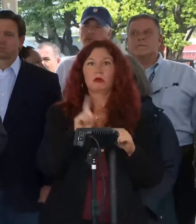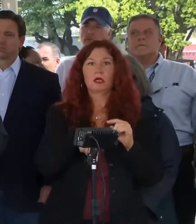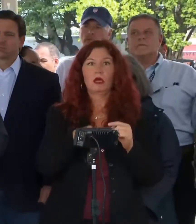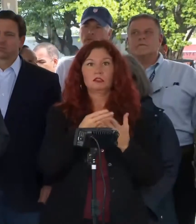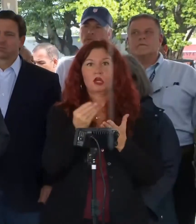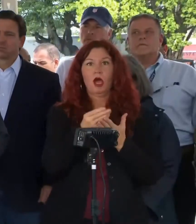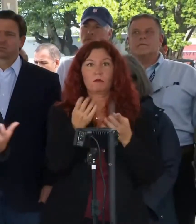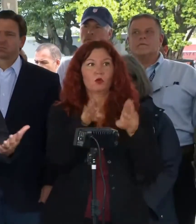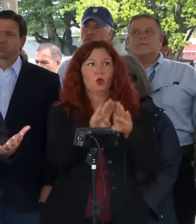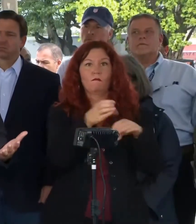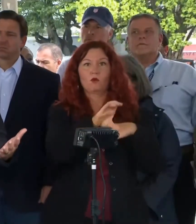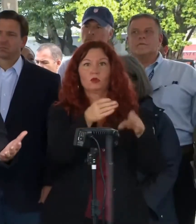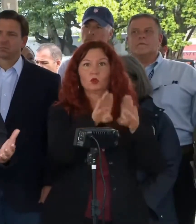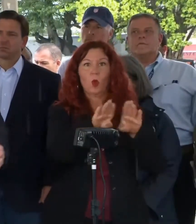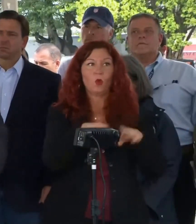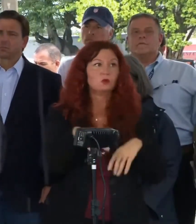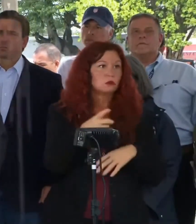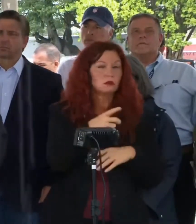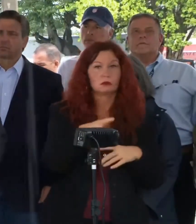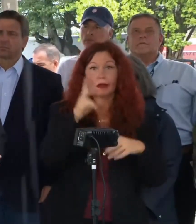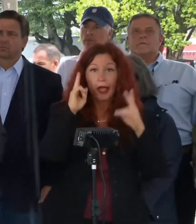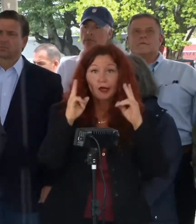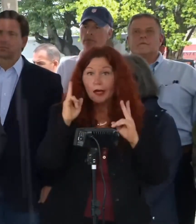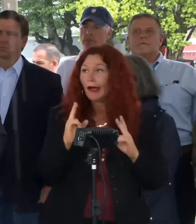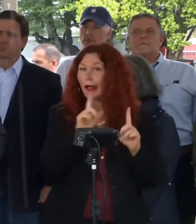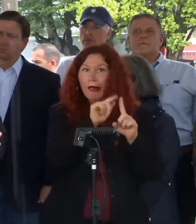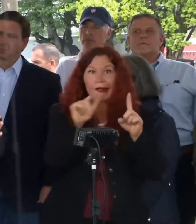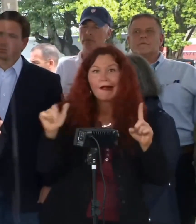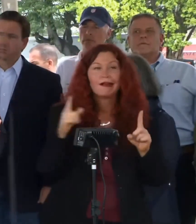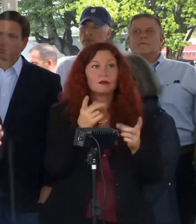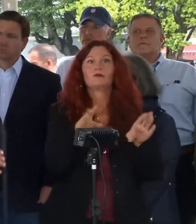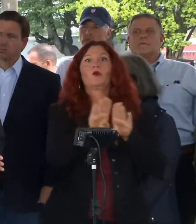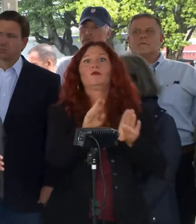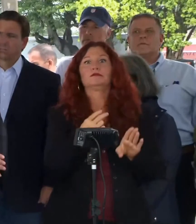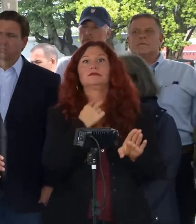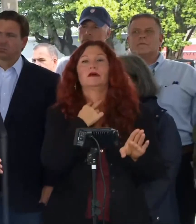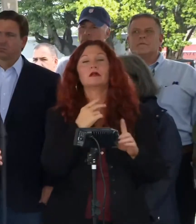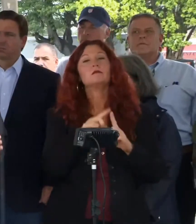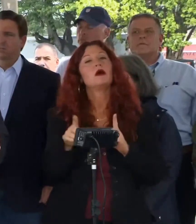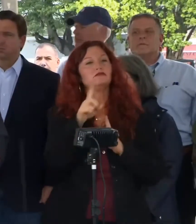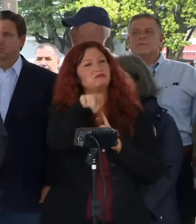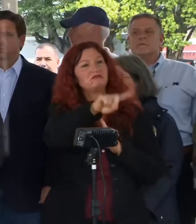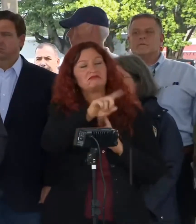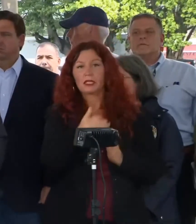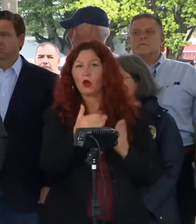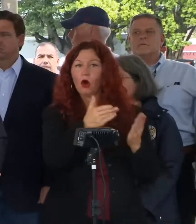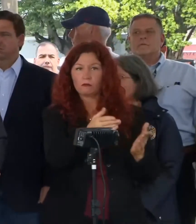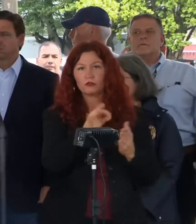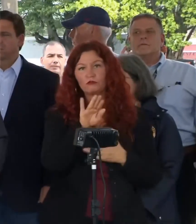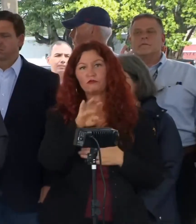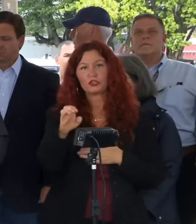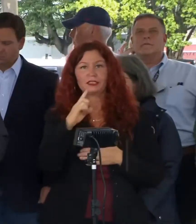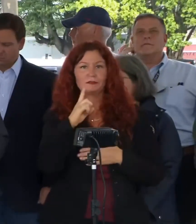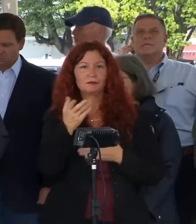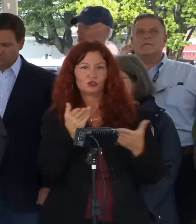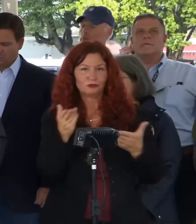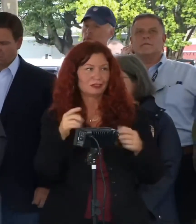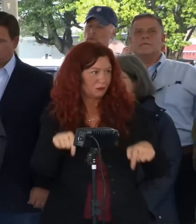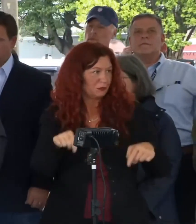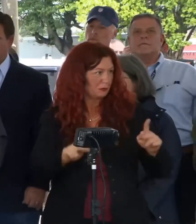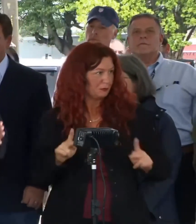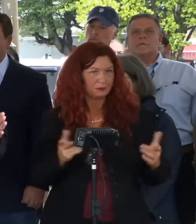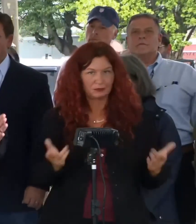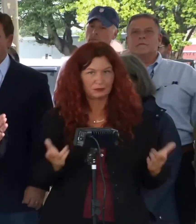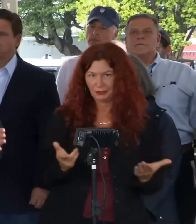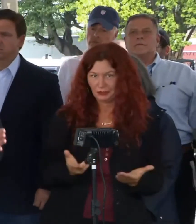or small barbershops who are offering free haircuts. Now, while they're doing that, they're not having their usual business. So there is a need there that needs to be met. We are trying to assess